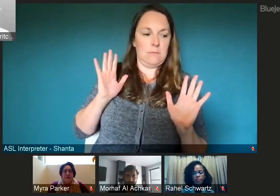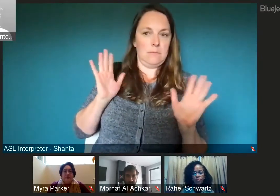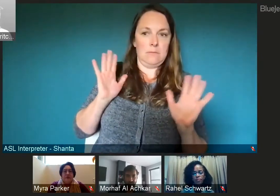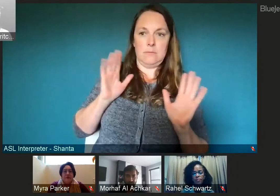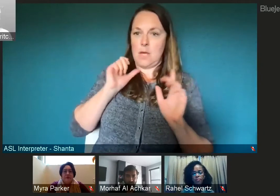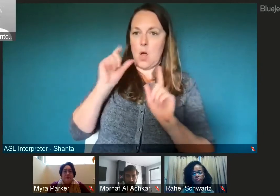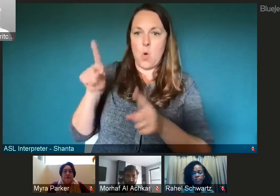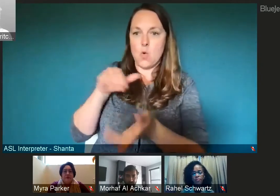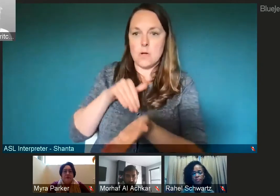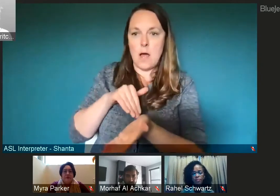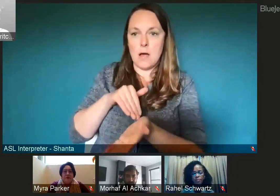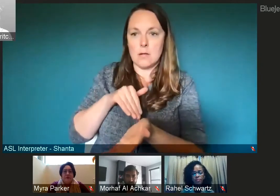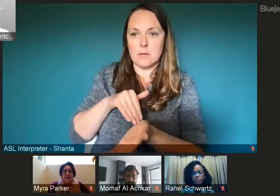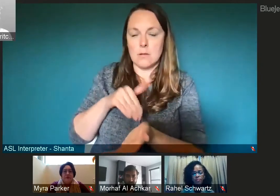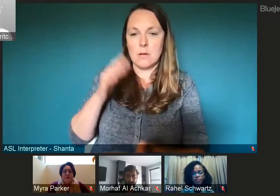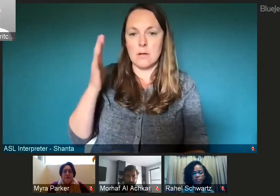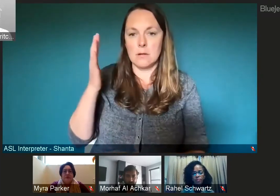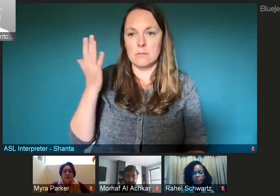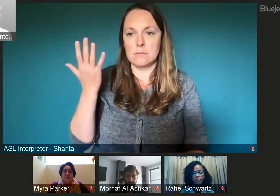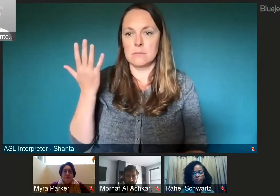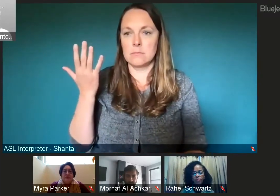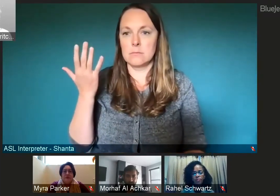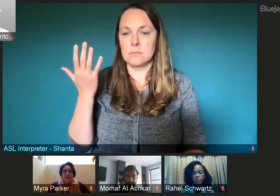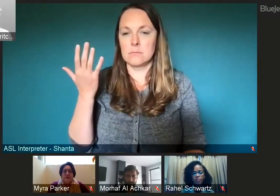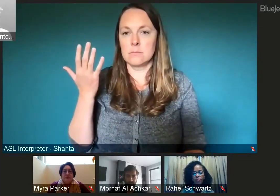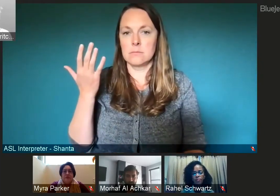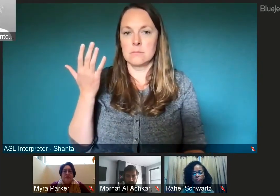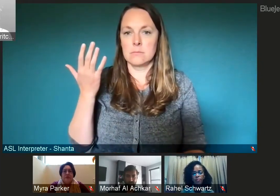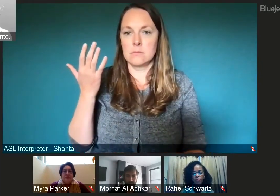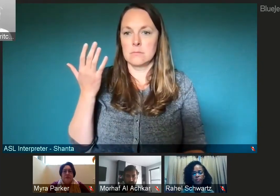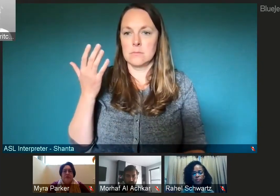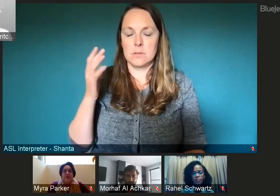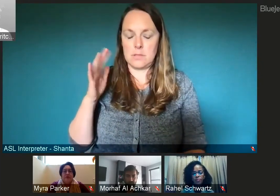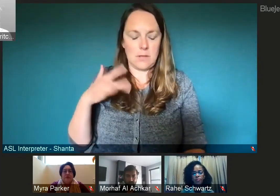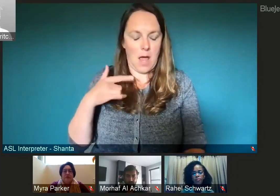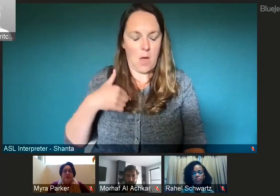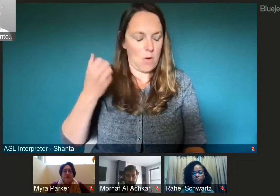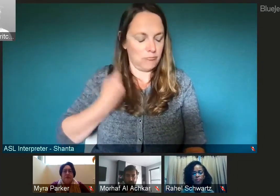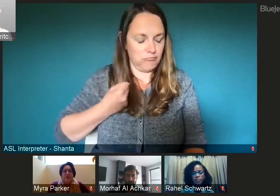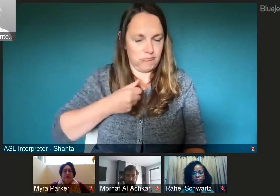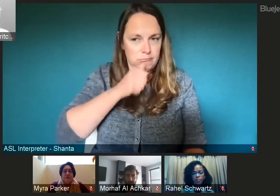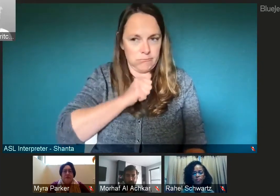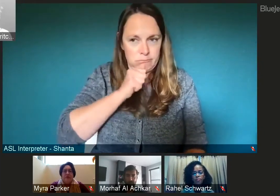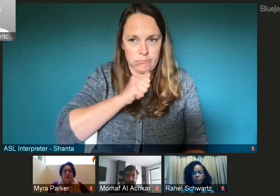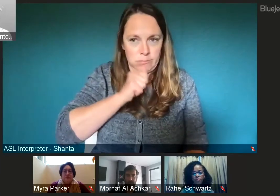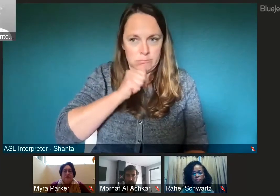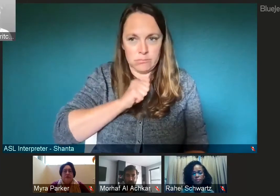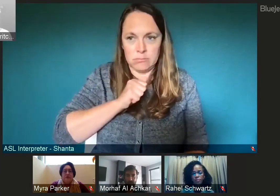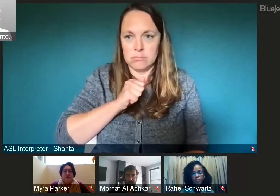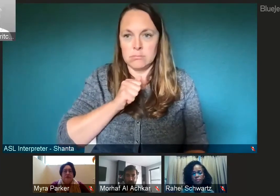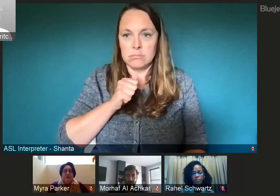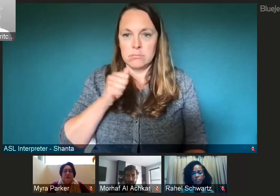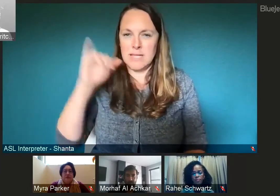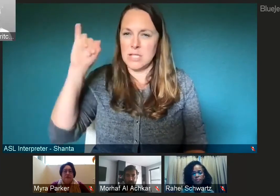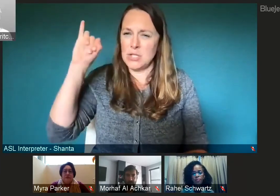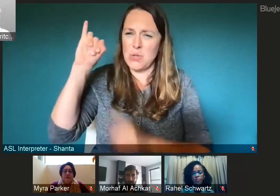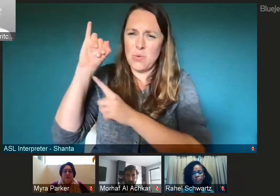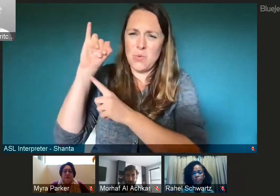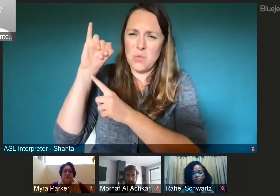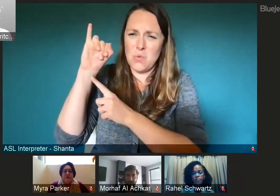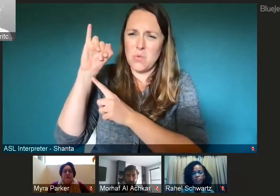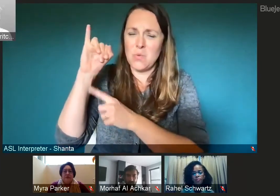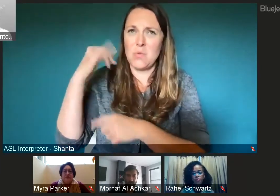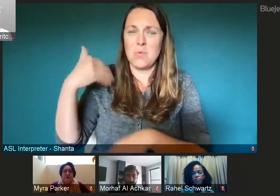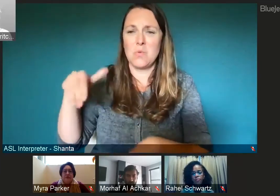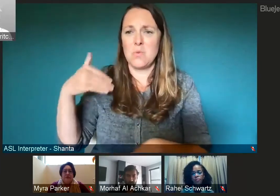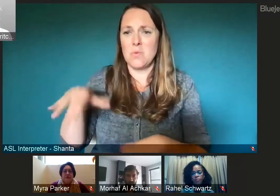ways they will just find ways to tough it out or decide and miss so many. So insurance is so important.